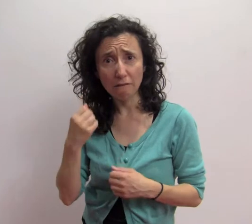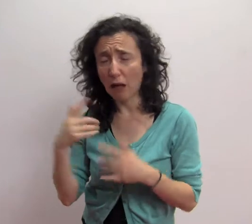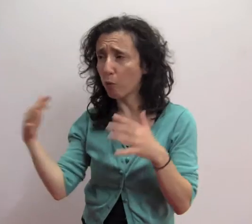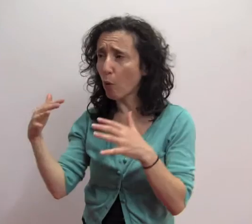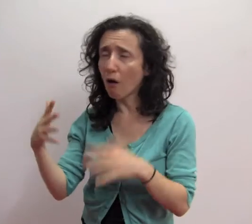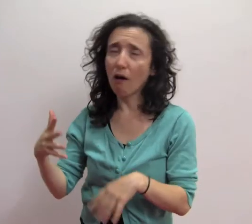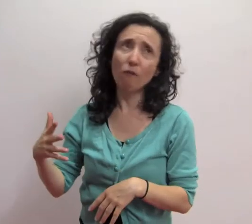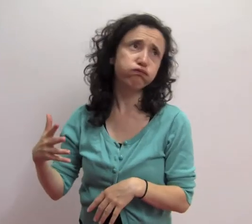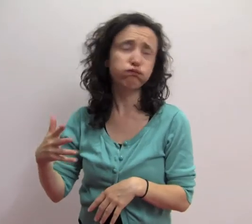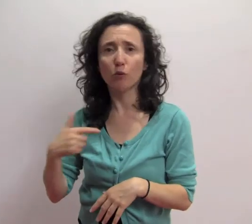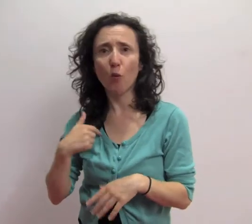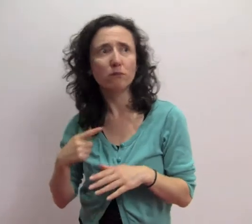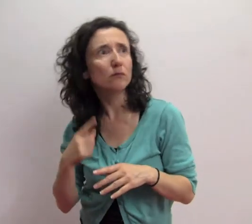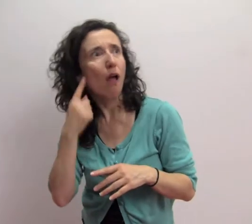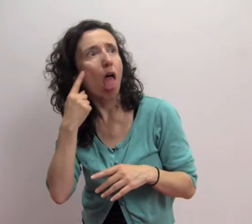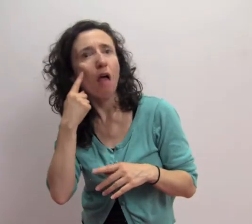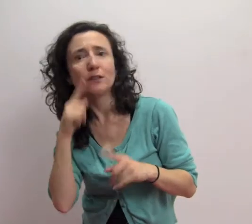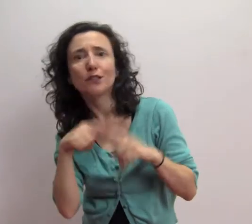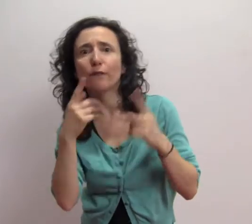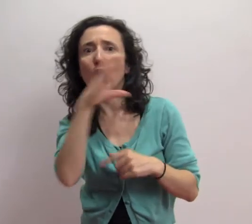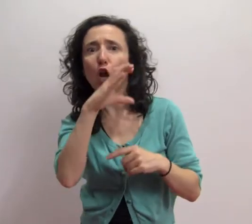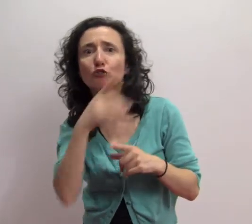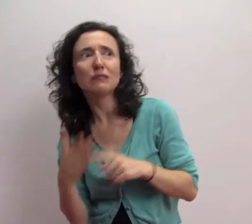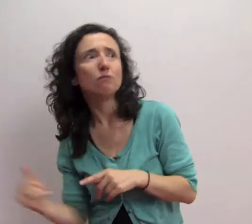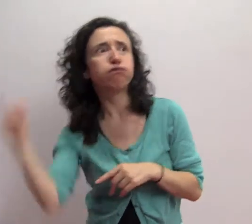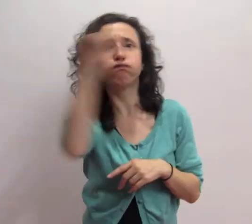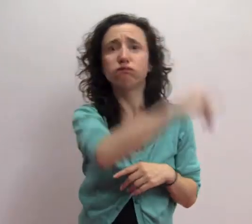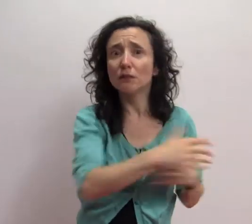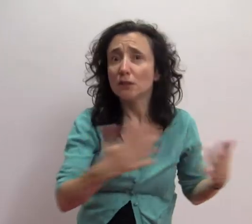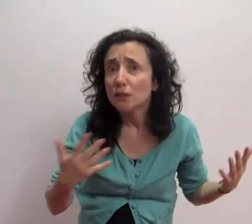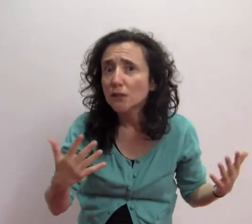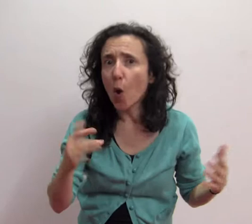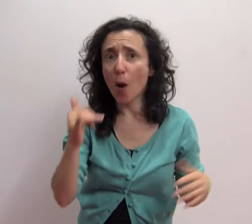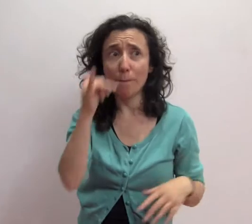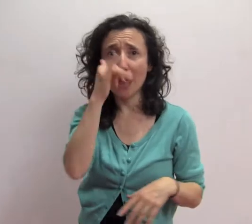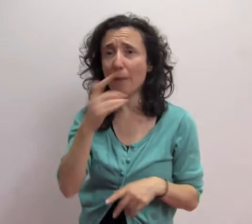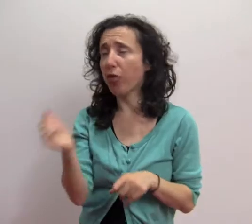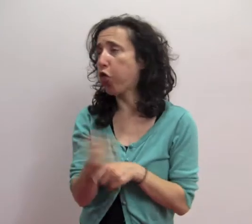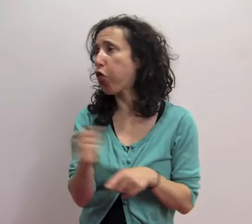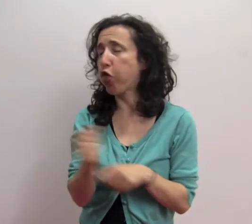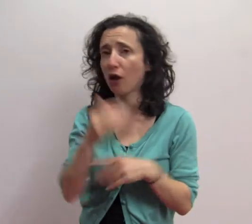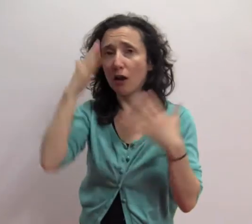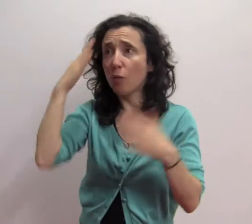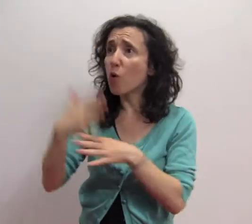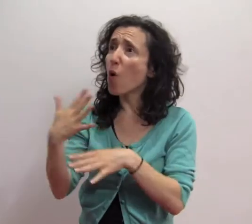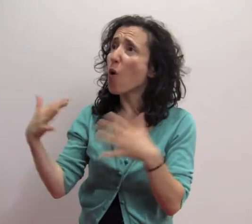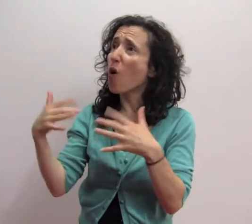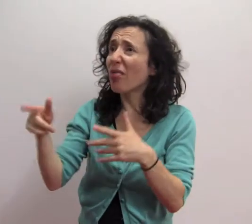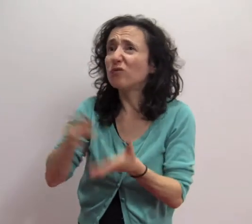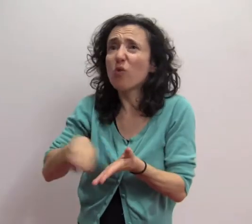a deaf person. You know, what do they know about the war, what's going on? Is the reason that they want to go because of